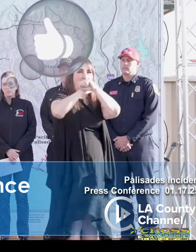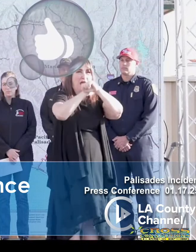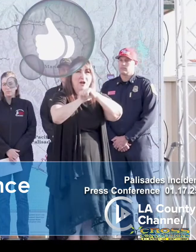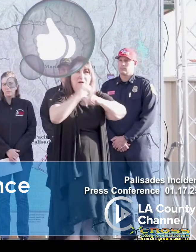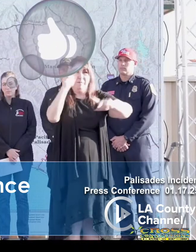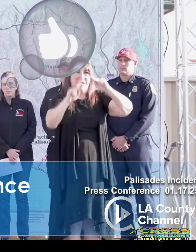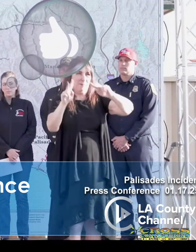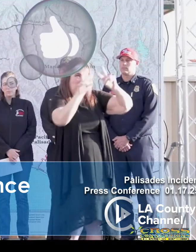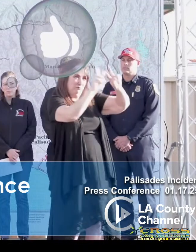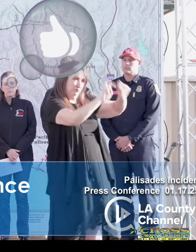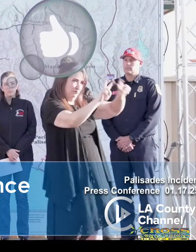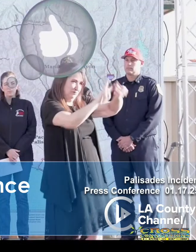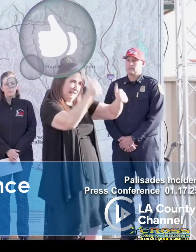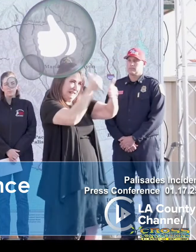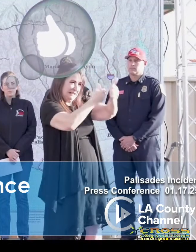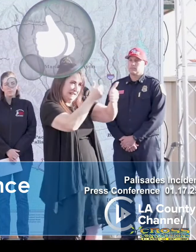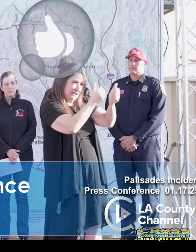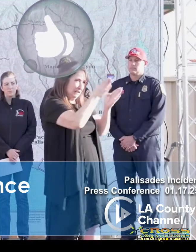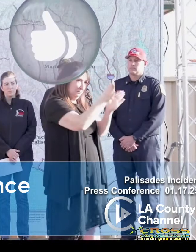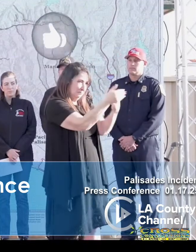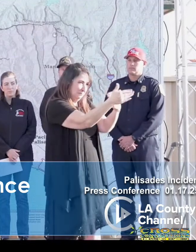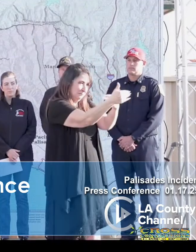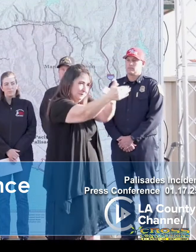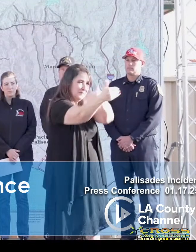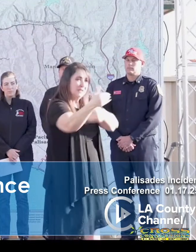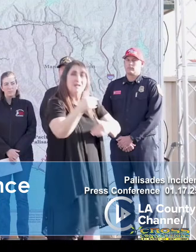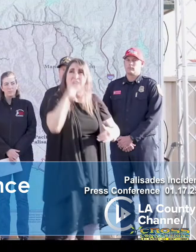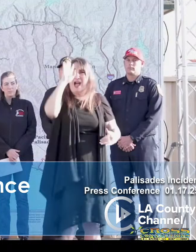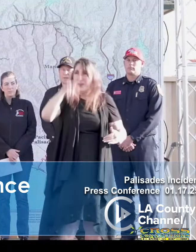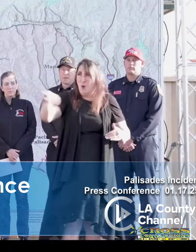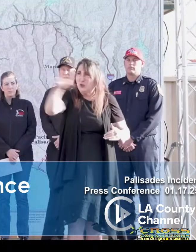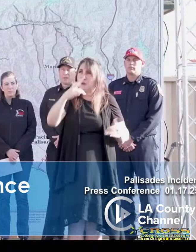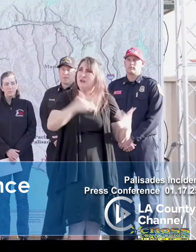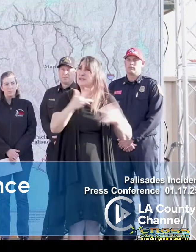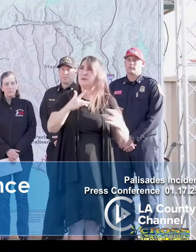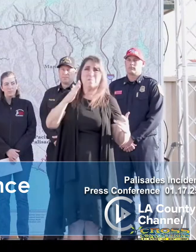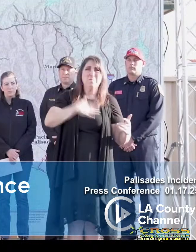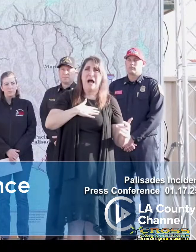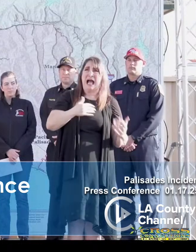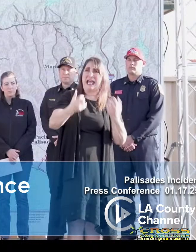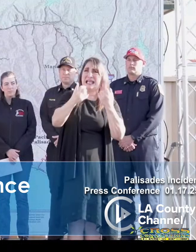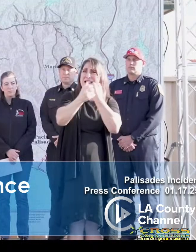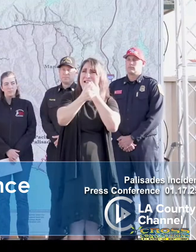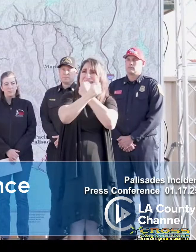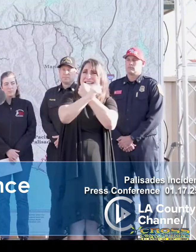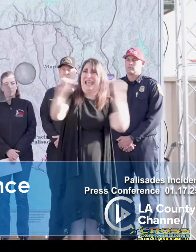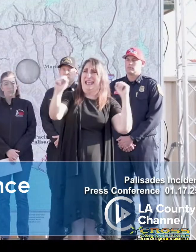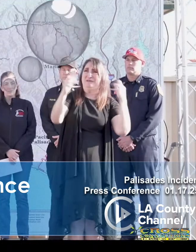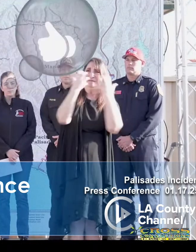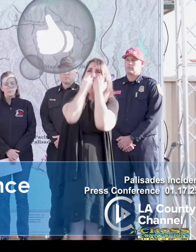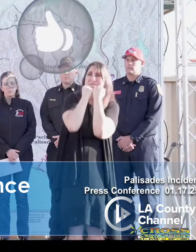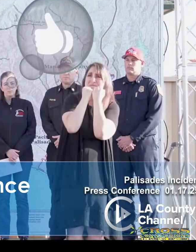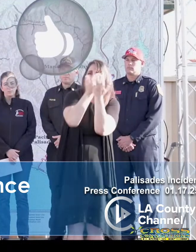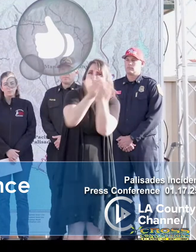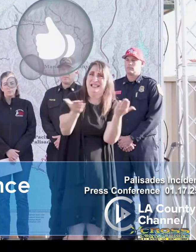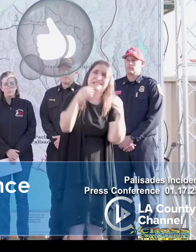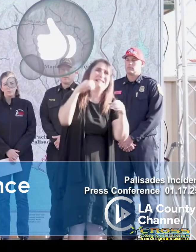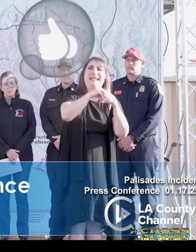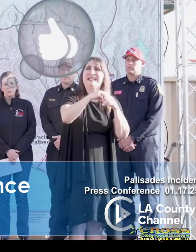of those. So I know a lot of people are very concerned about their safe deposit boxes. If you want to check on your pet, you